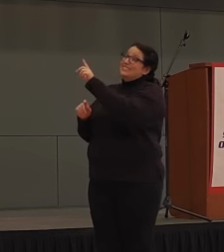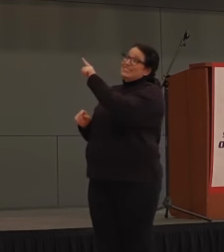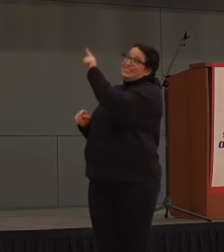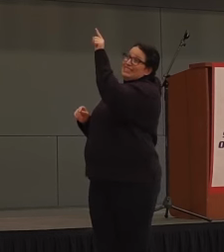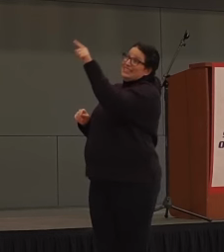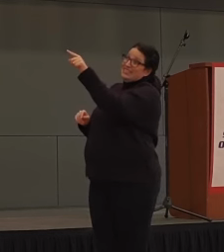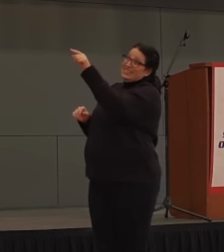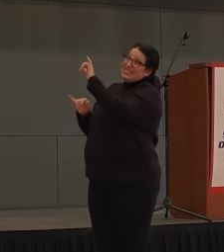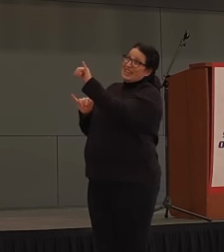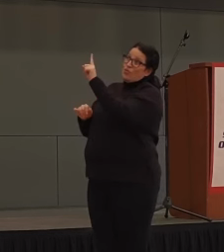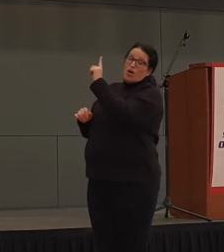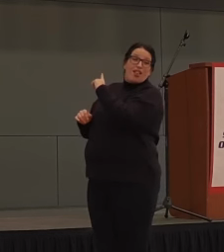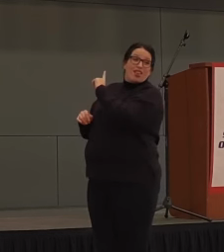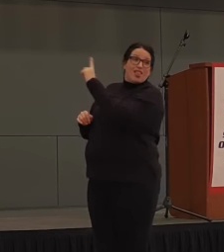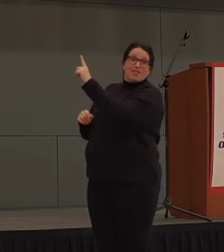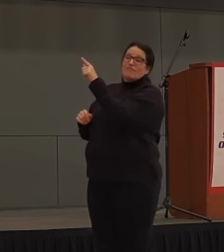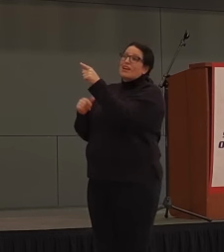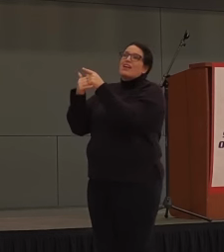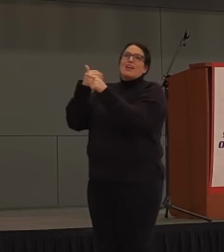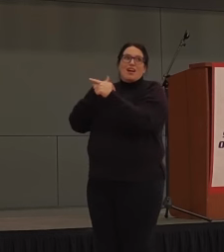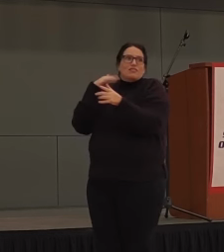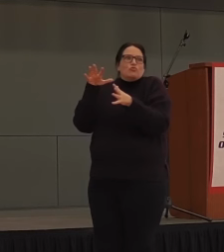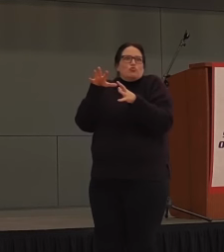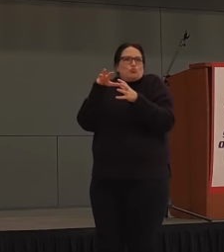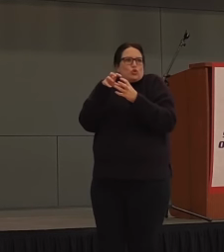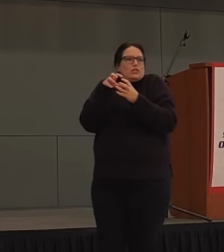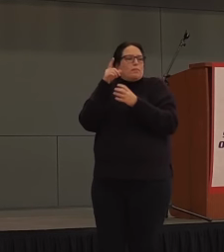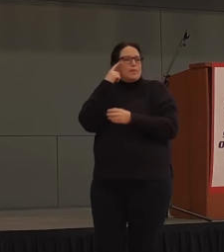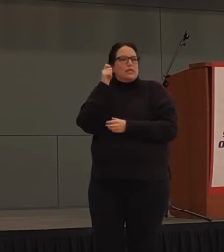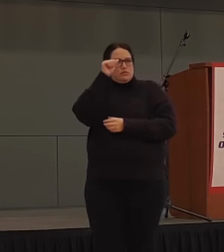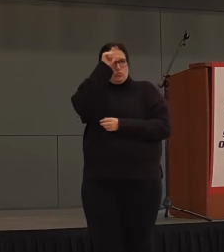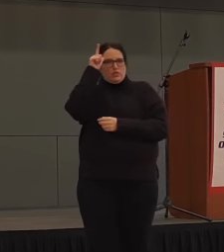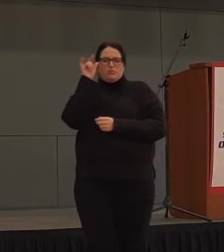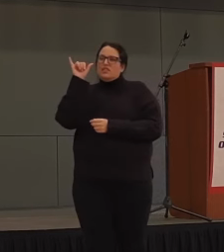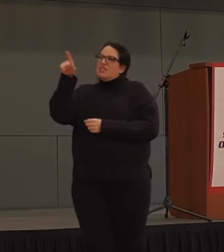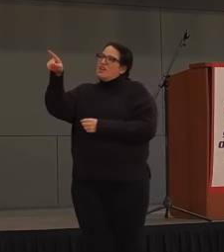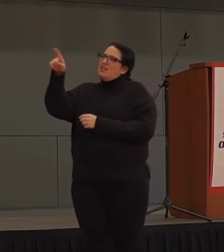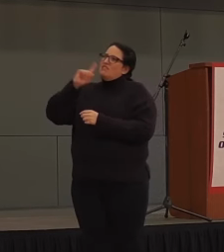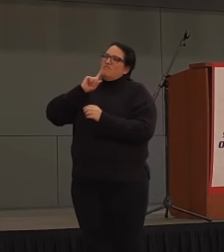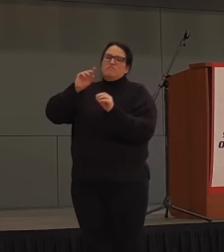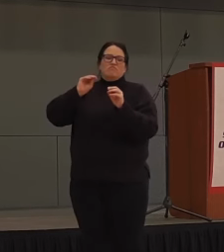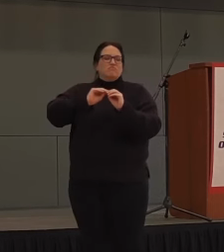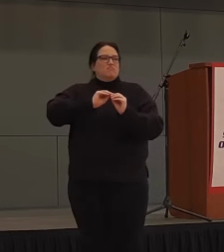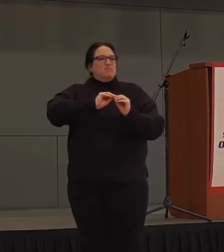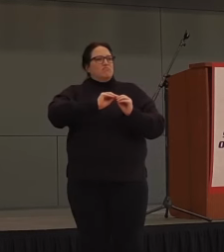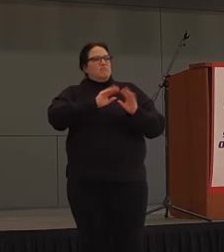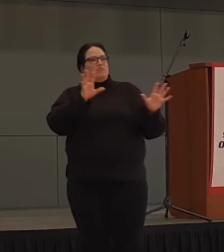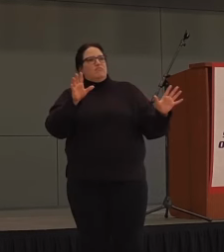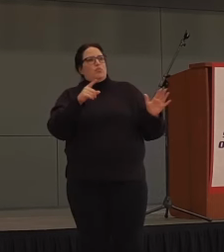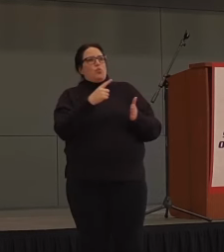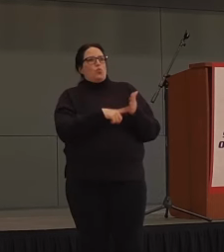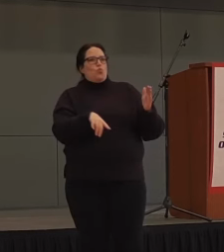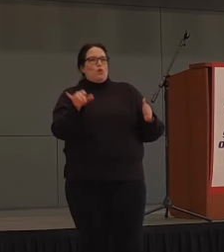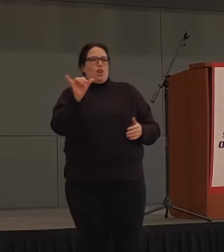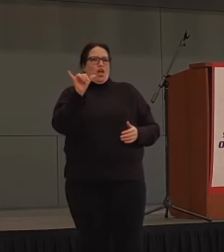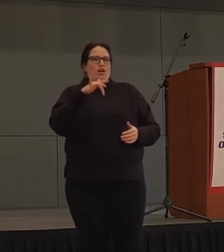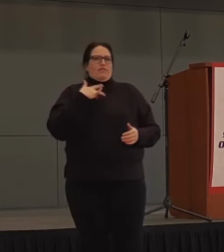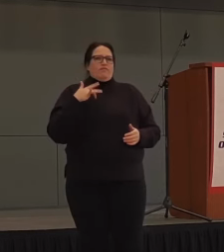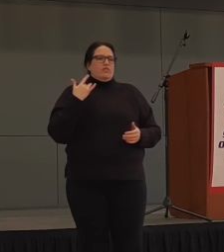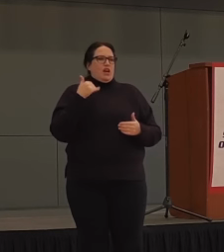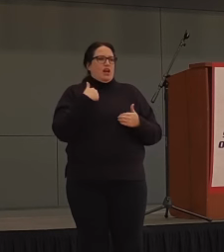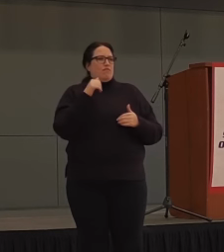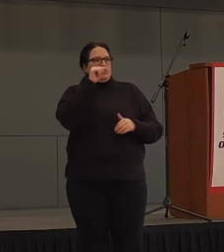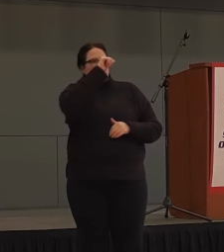picture of what it's like to have Alzheimer's. And then diagnosis is made through elimination of